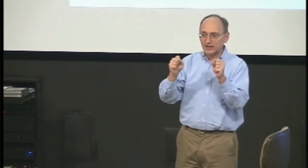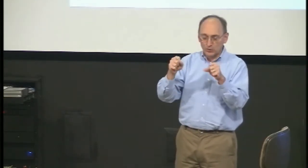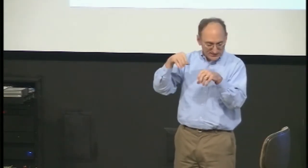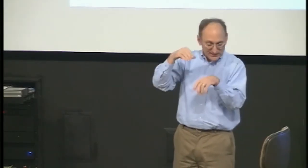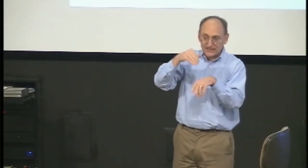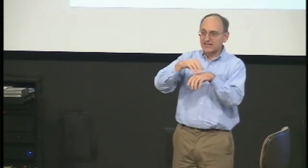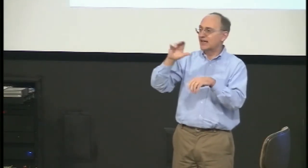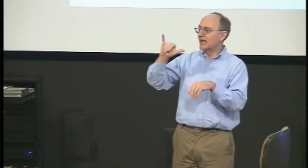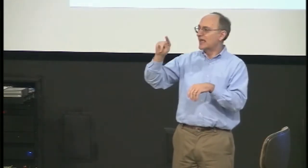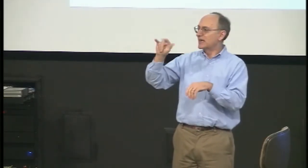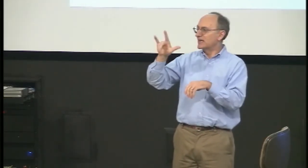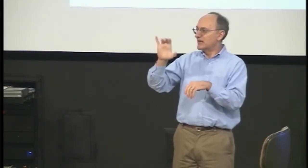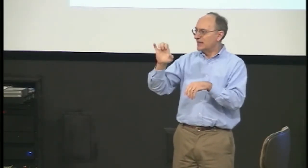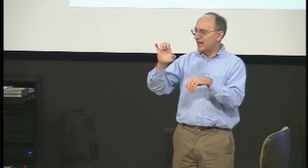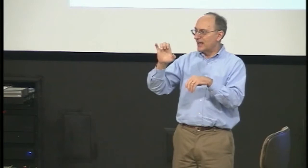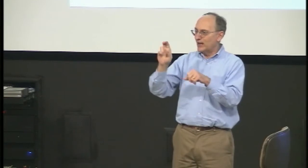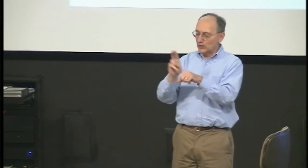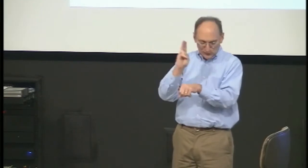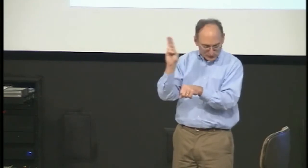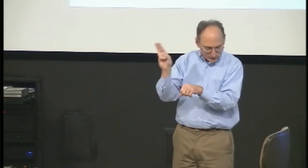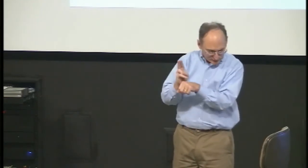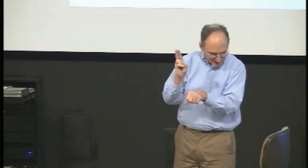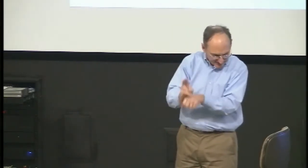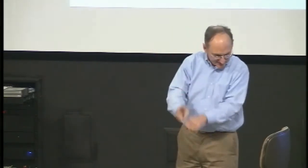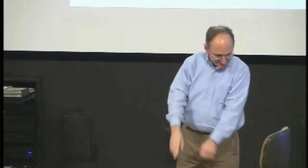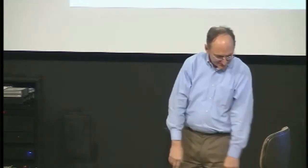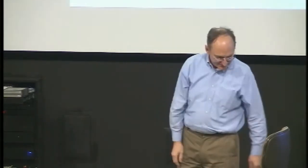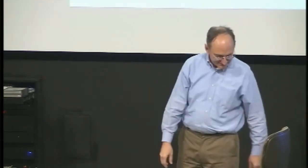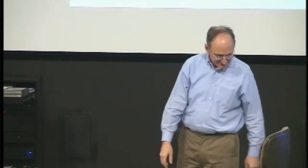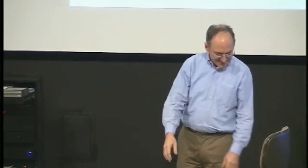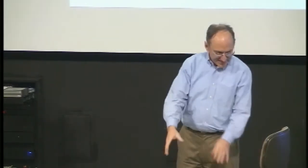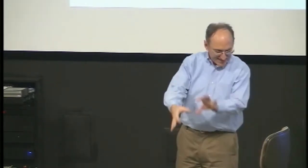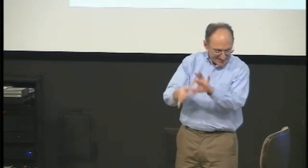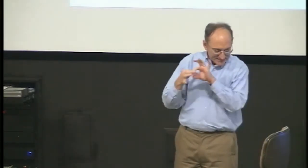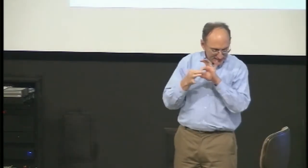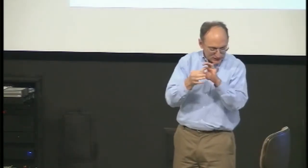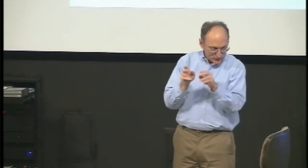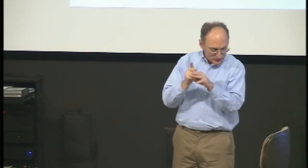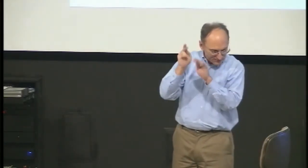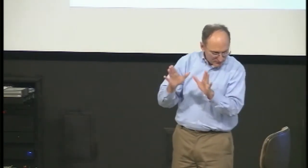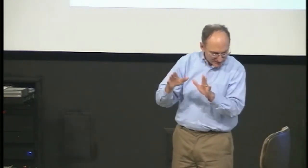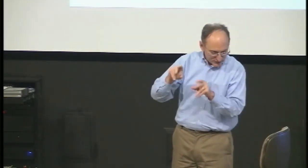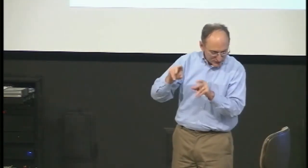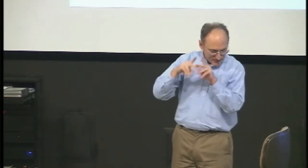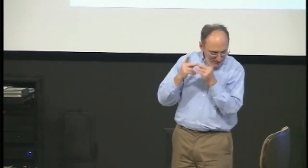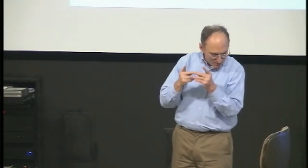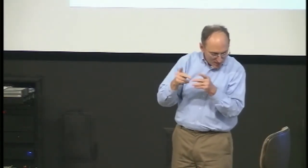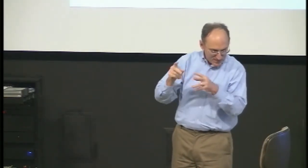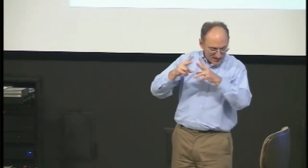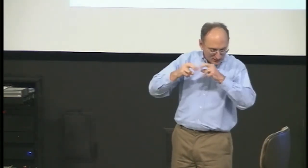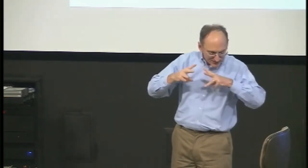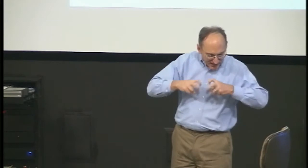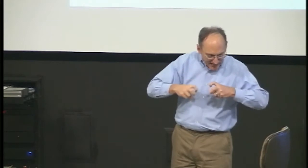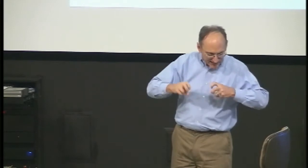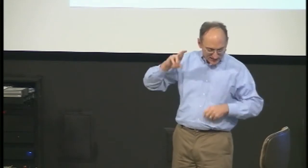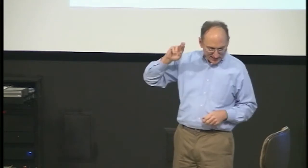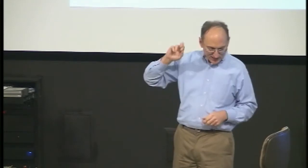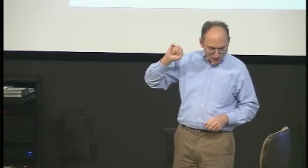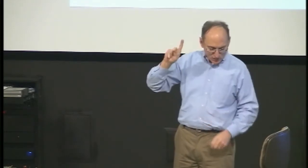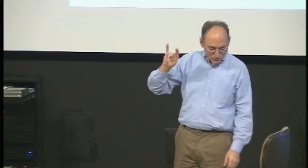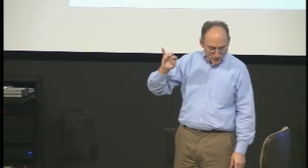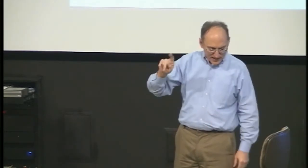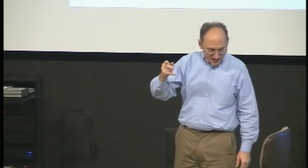He's also an associate professor in the Department of Linguistics at Yale University. He's an associate professor